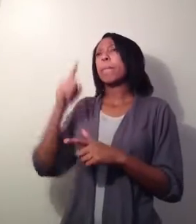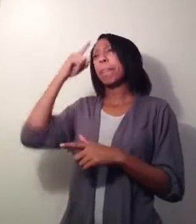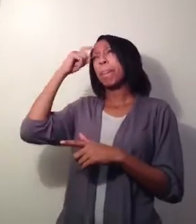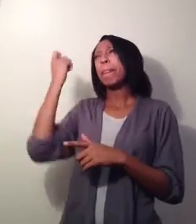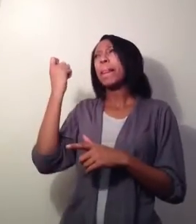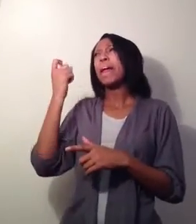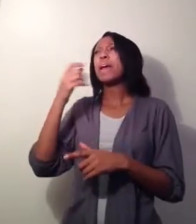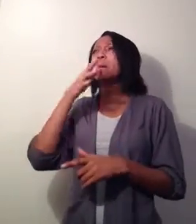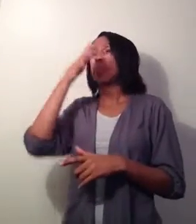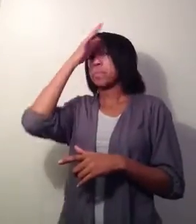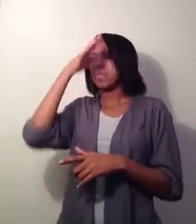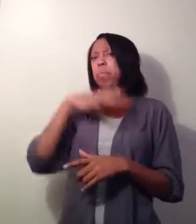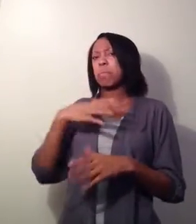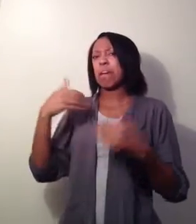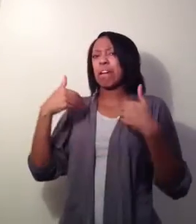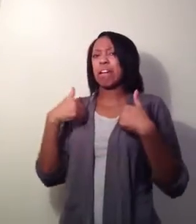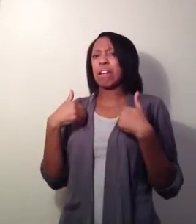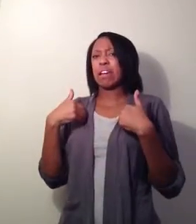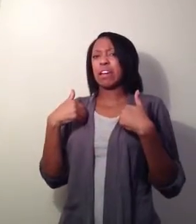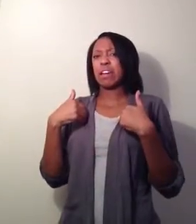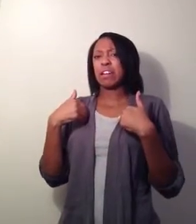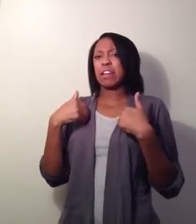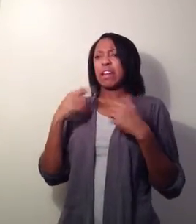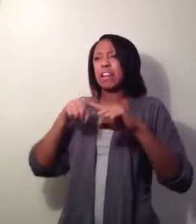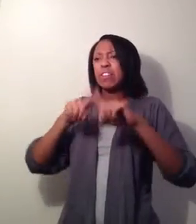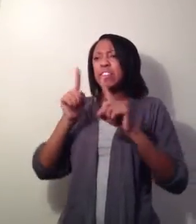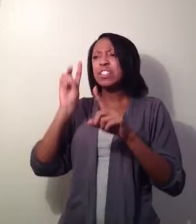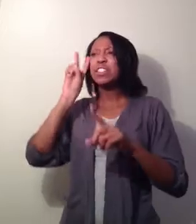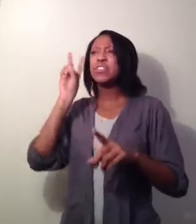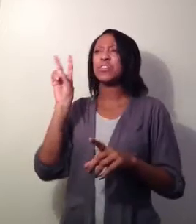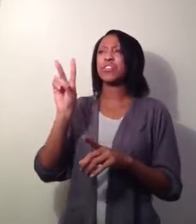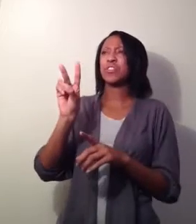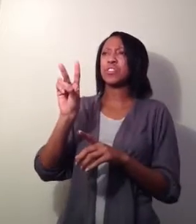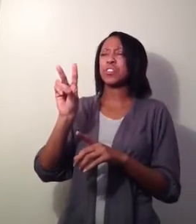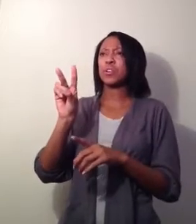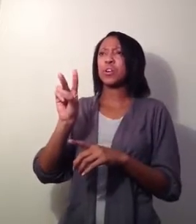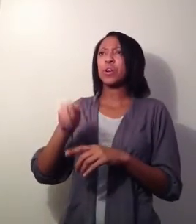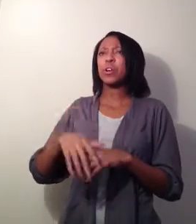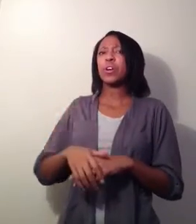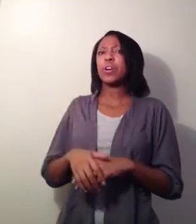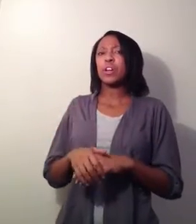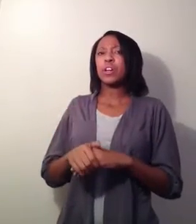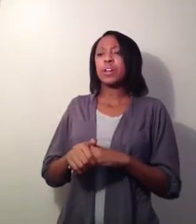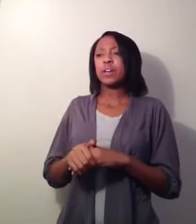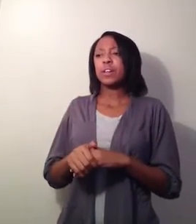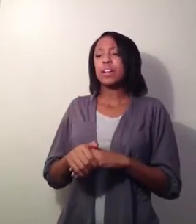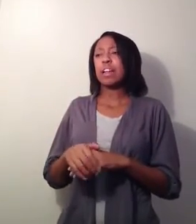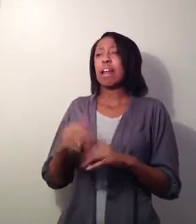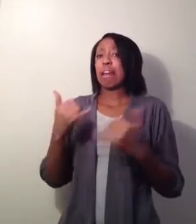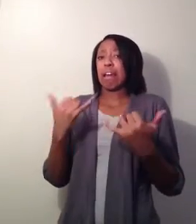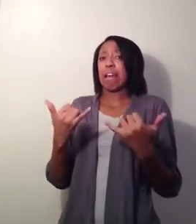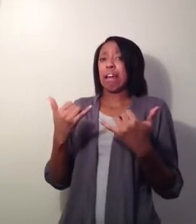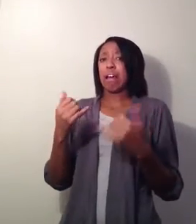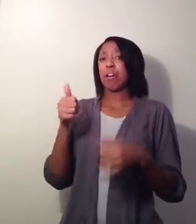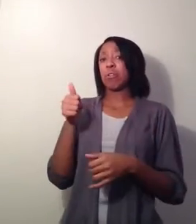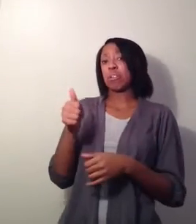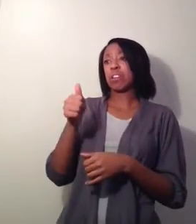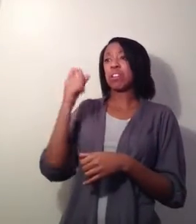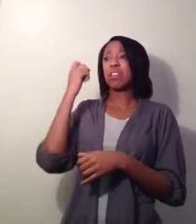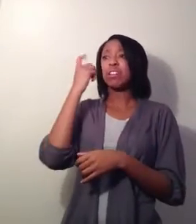And I think he understands it now. Because basically that's how I see him, as a full-grown man